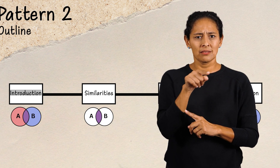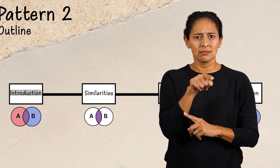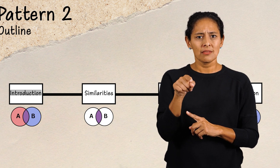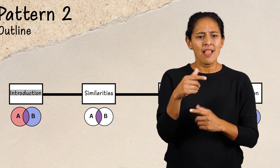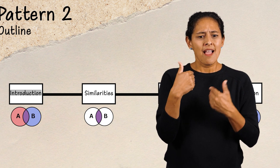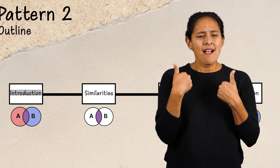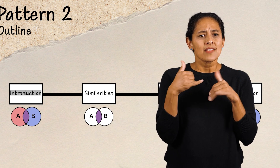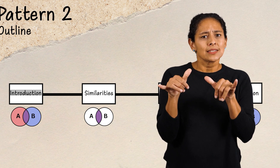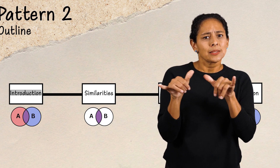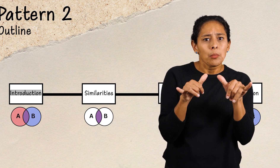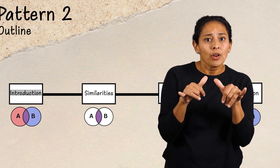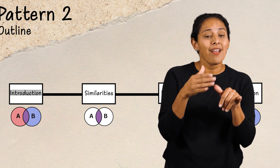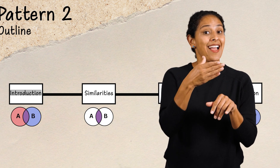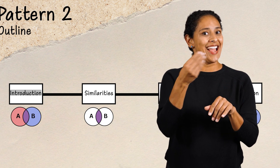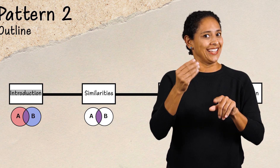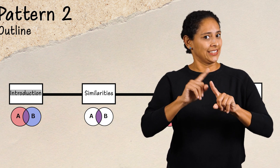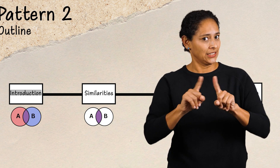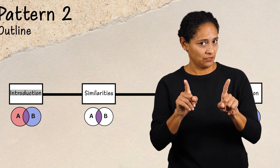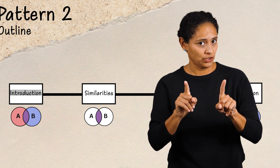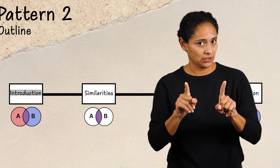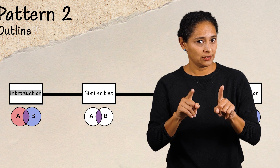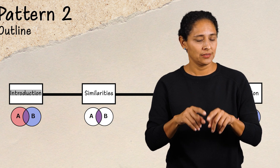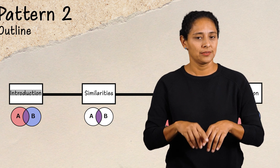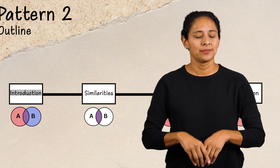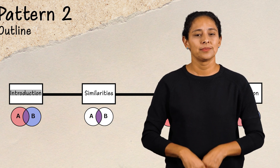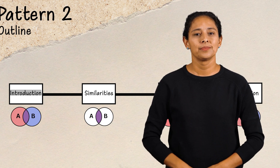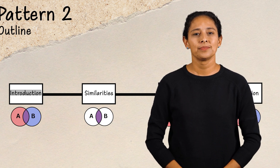has similarities and differences.